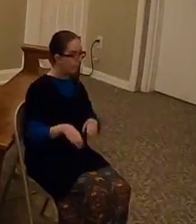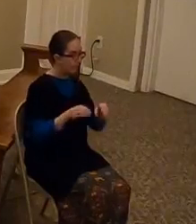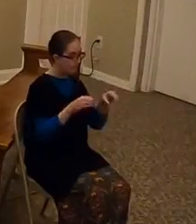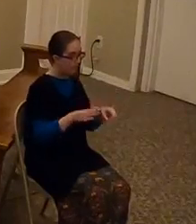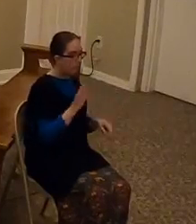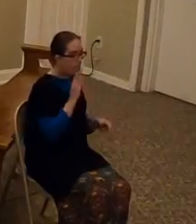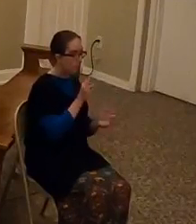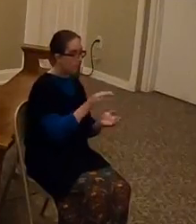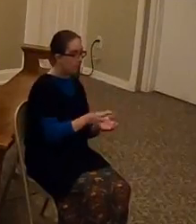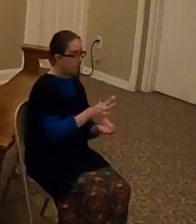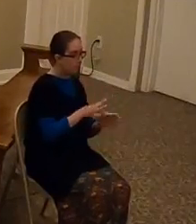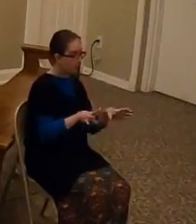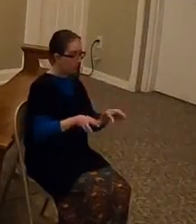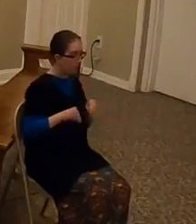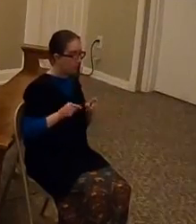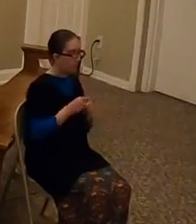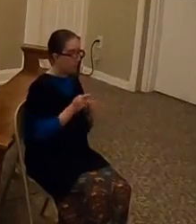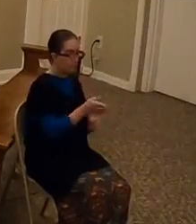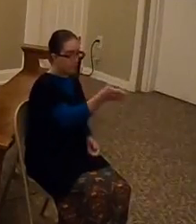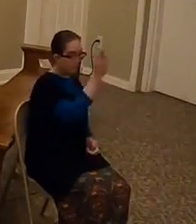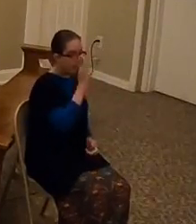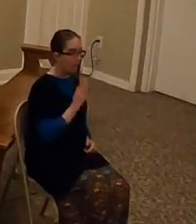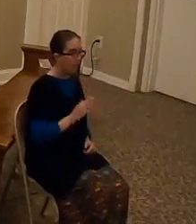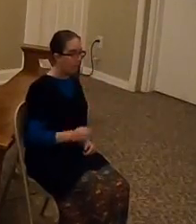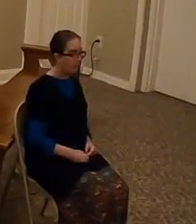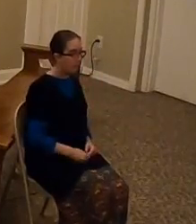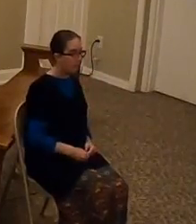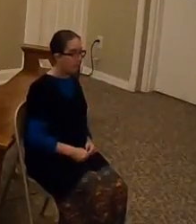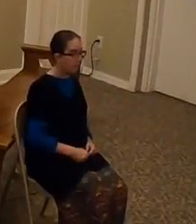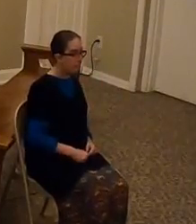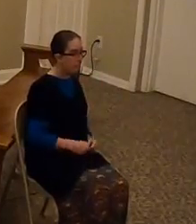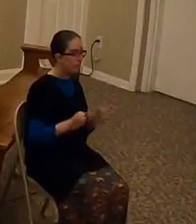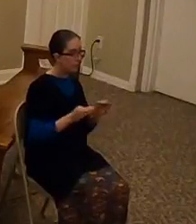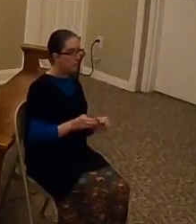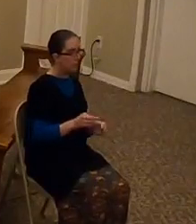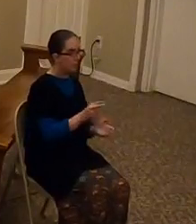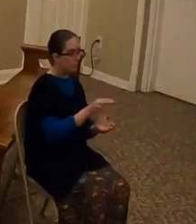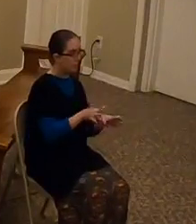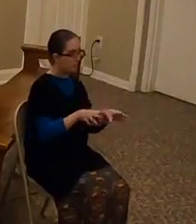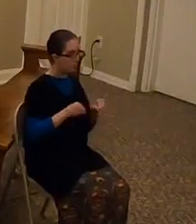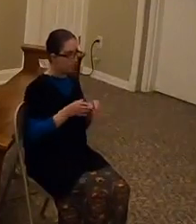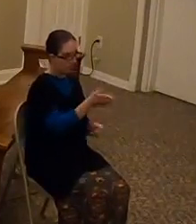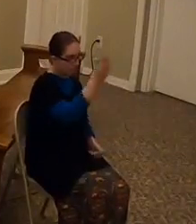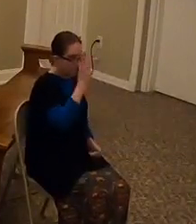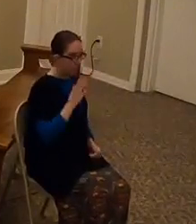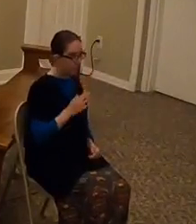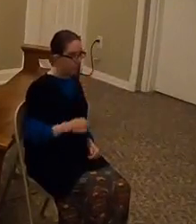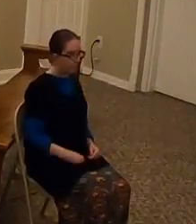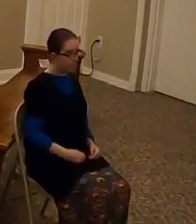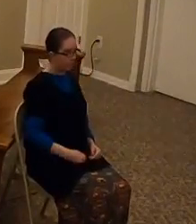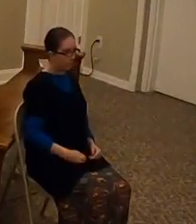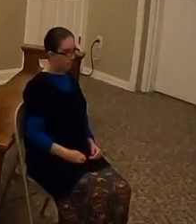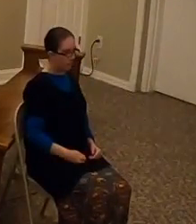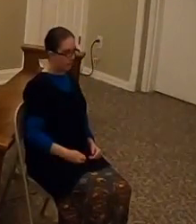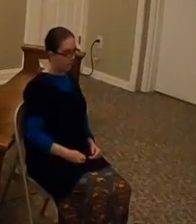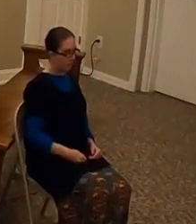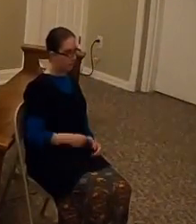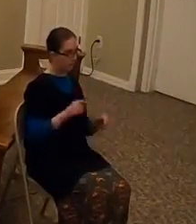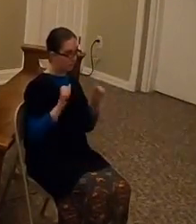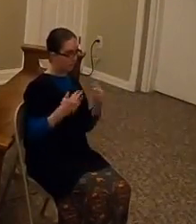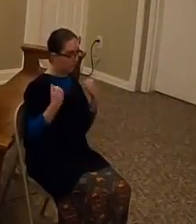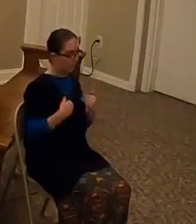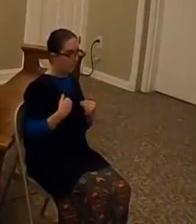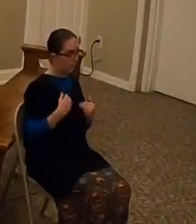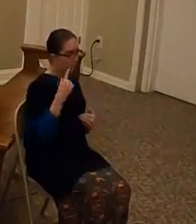is being holy and acceptable unto God. Amen. So if you're holy and acceptable unto God, amen, then you can